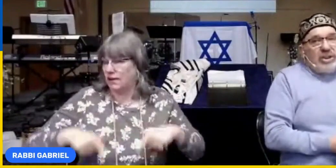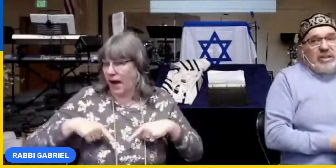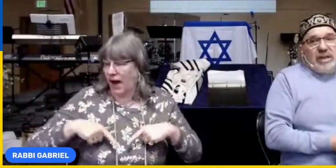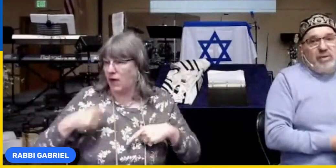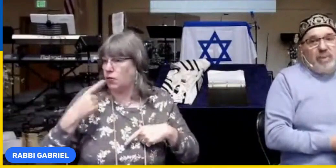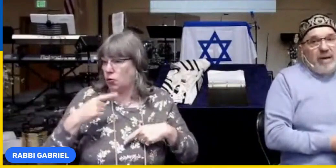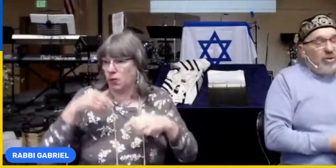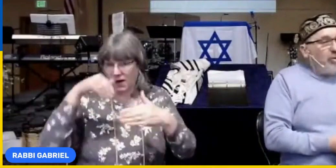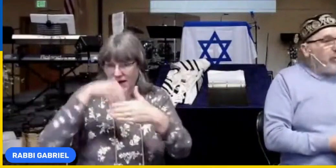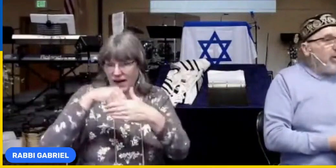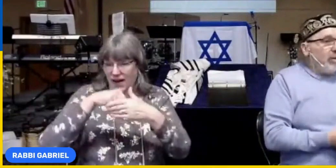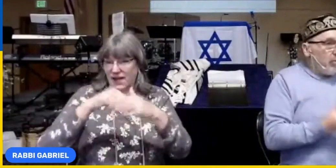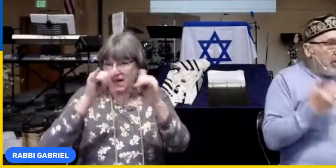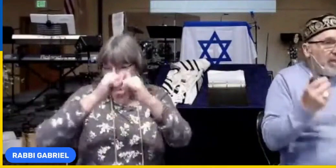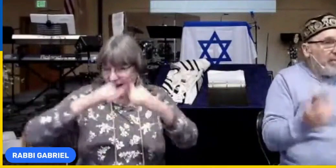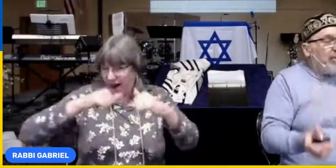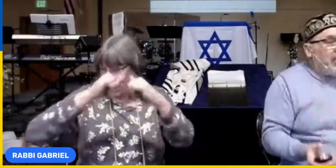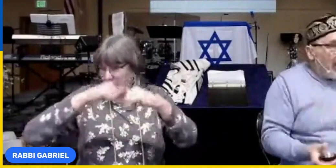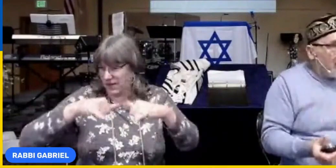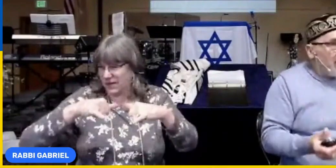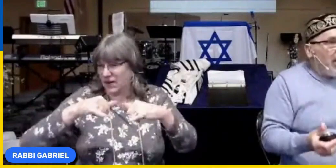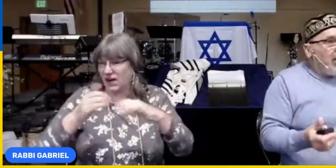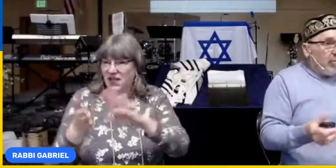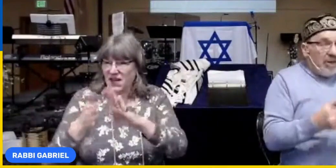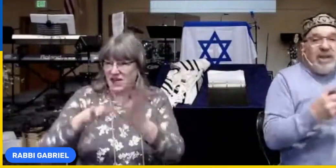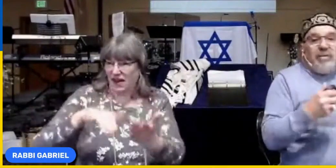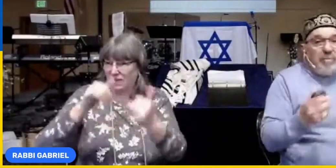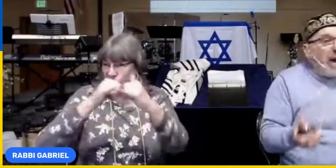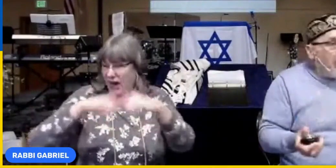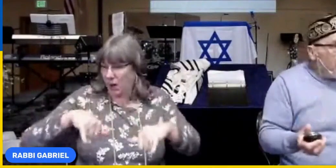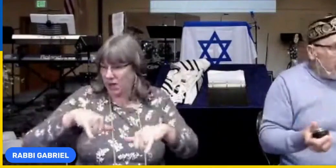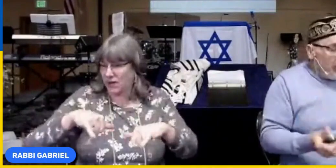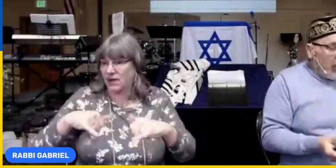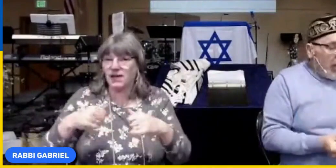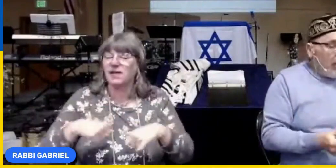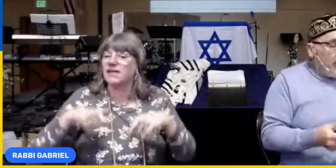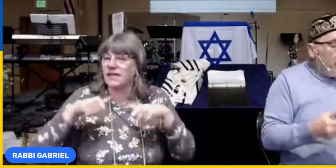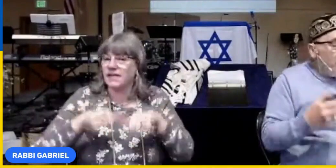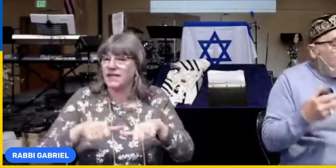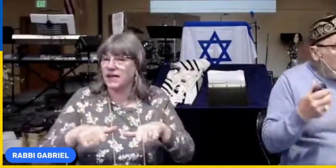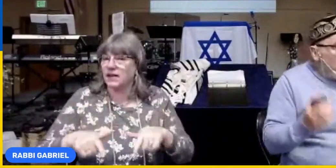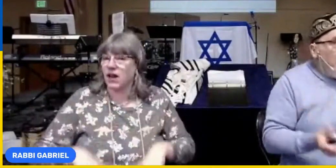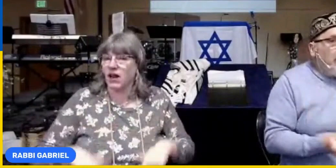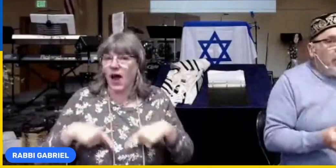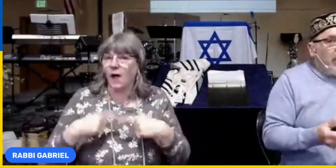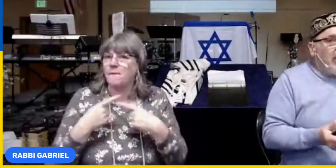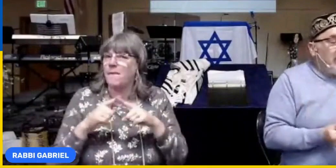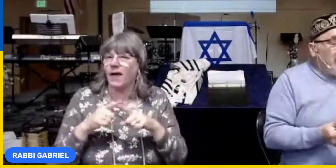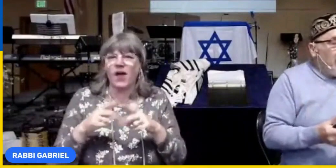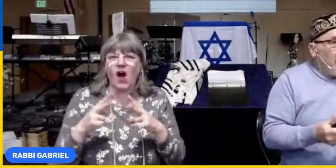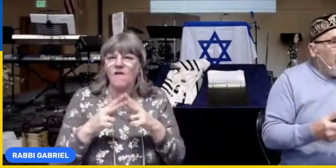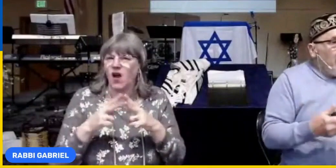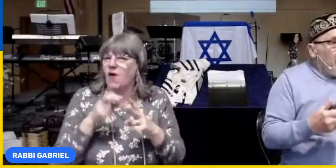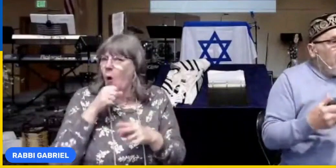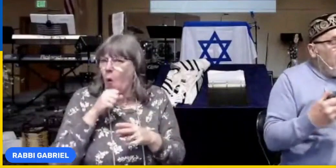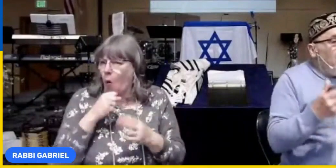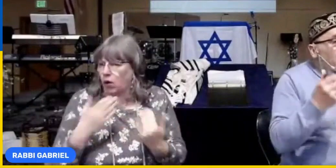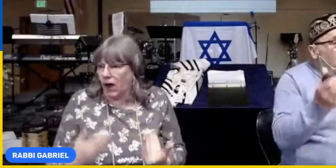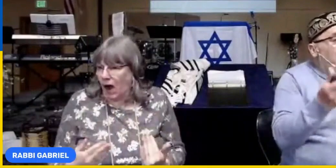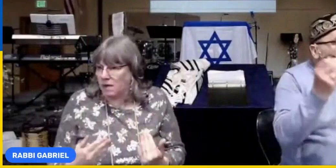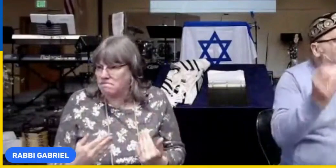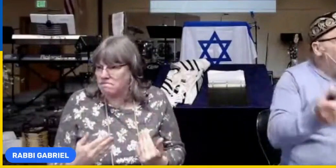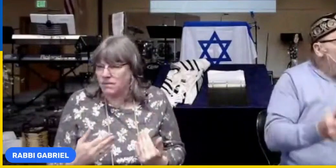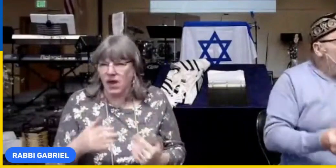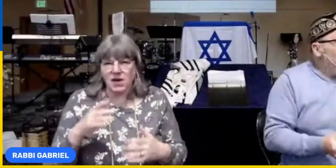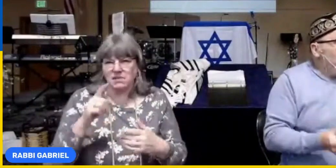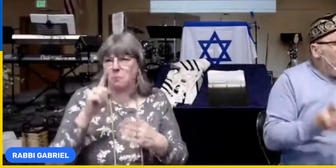those traditions like the Passover, like the reading of the text, reading of the Bible, help us remember this. We